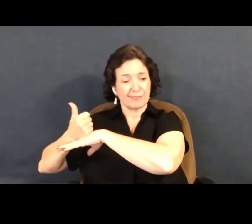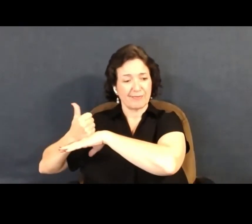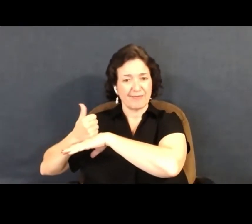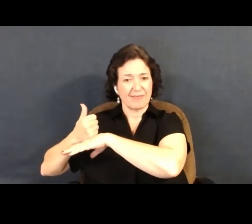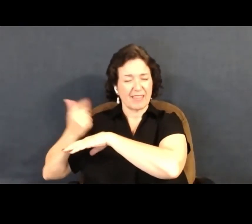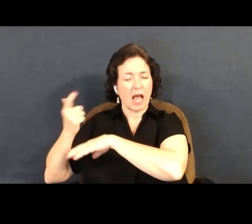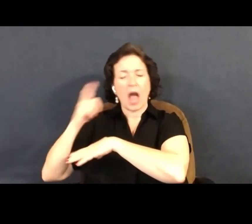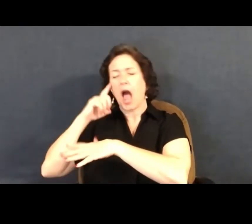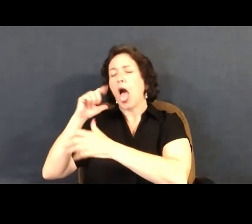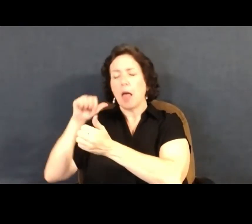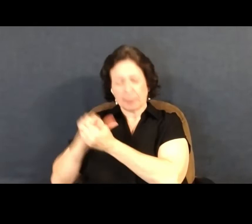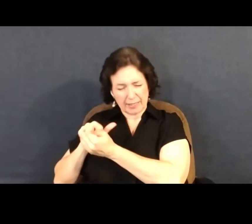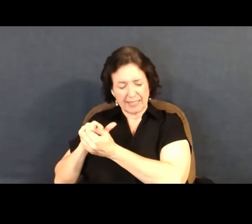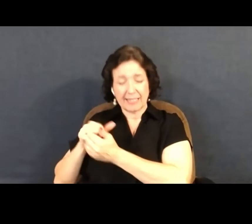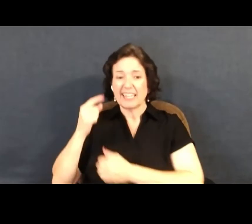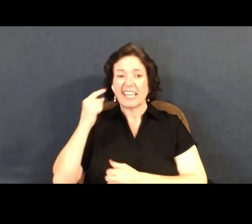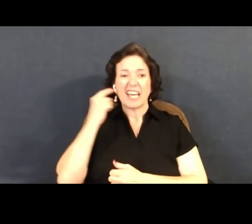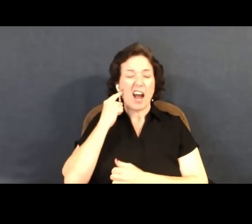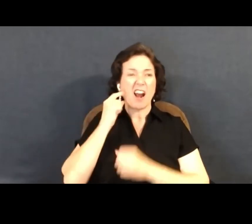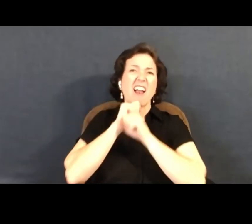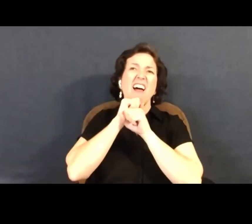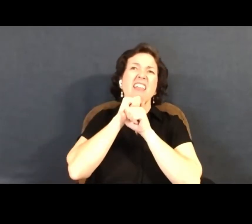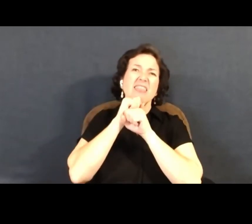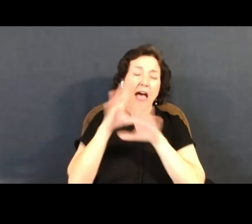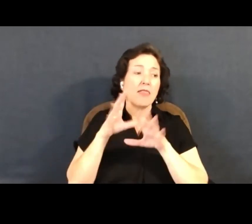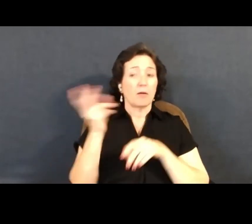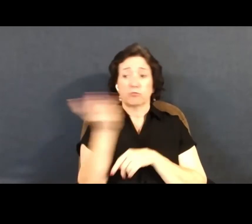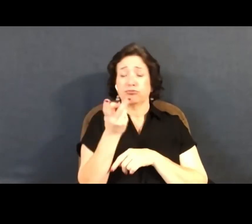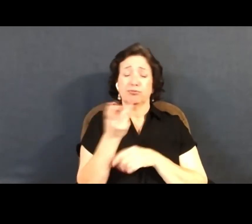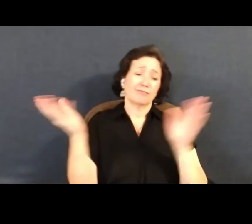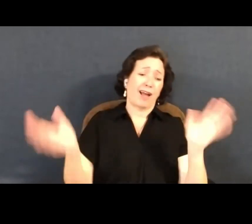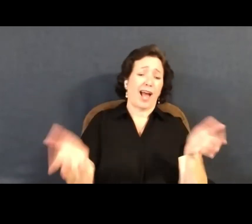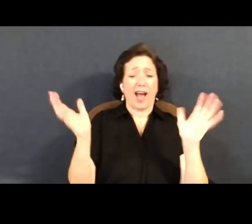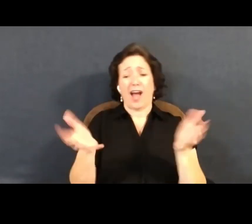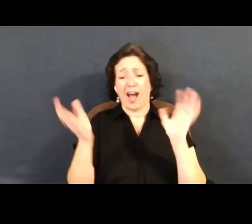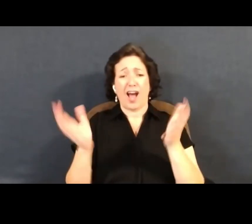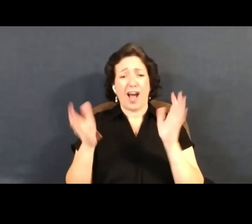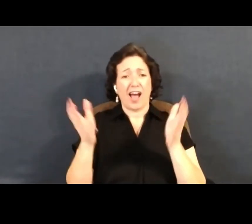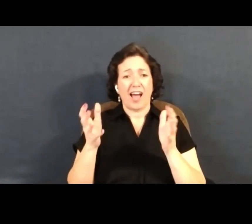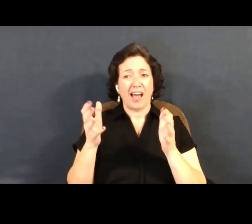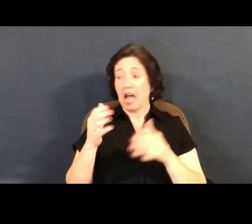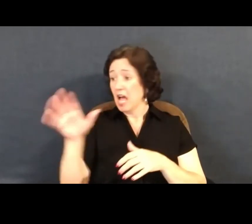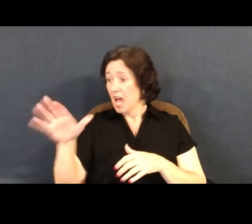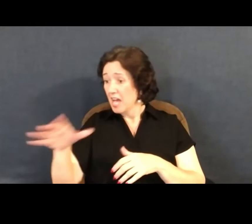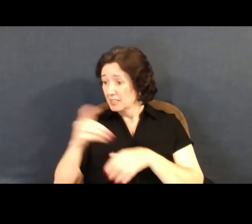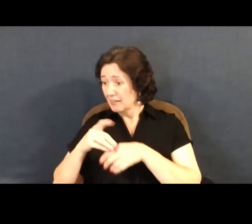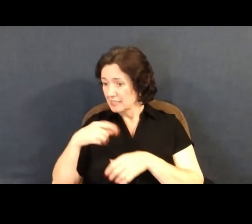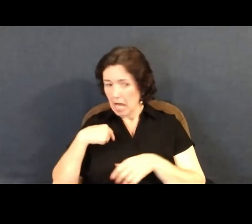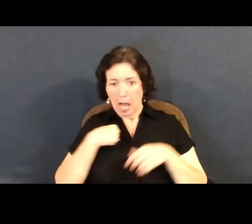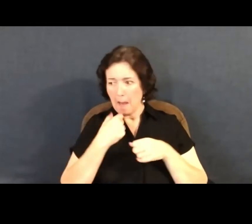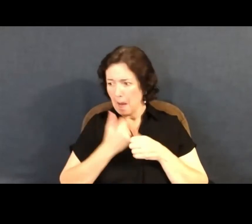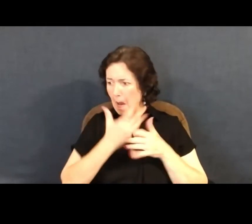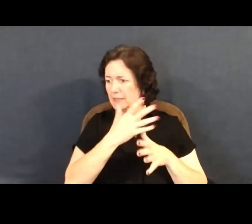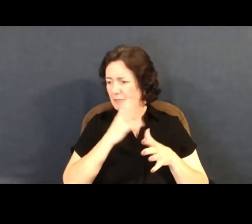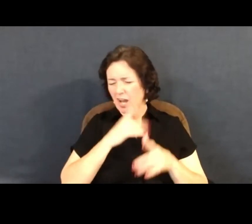fallen asleep. He hadn't heard any of the exchange. "I made her speak," said Darius. "I made her speak."